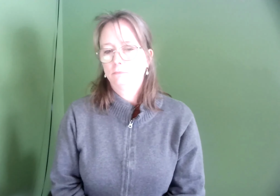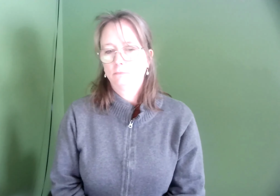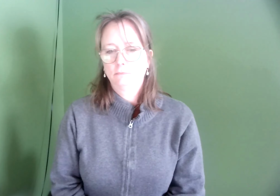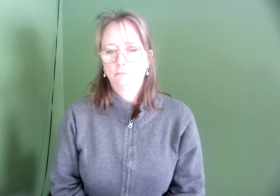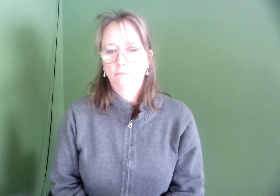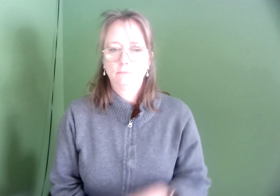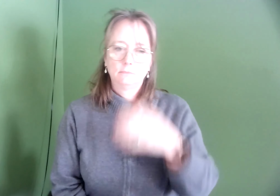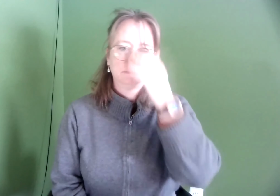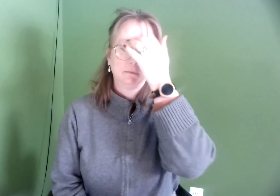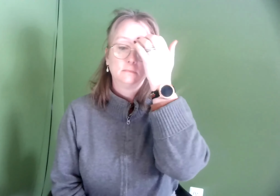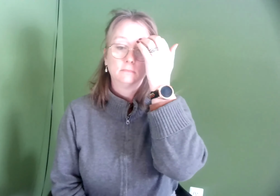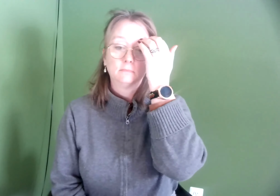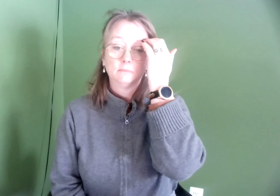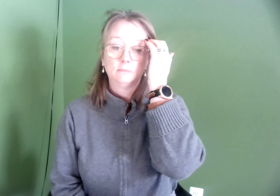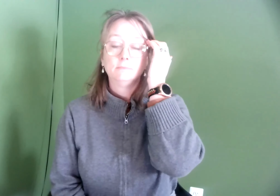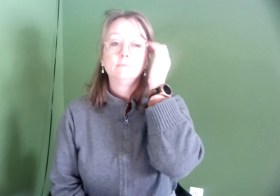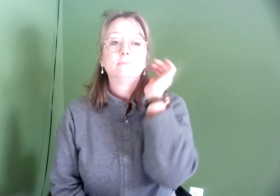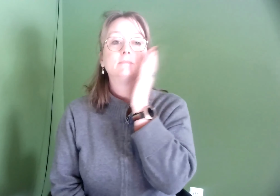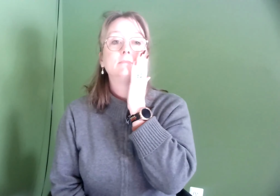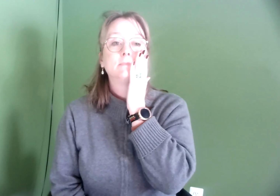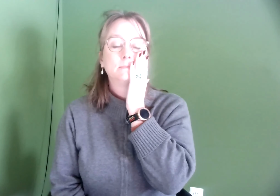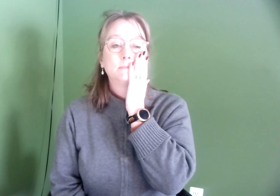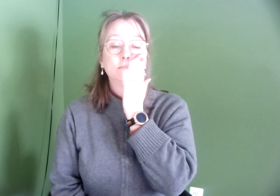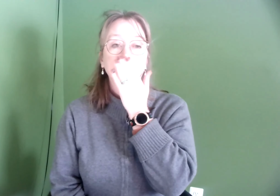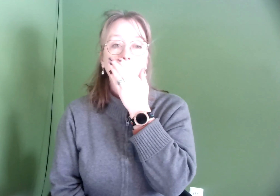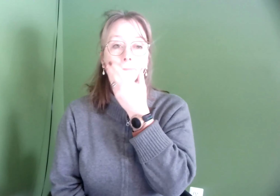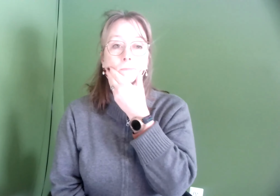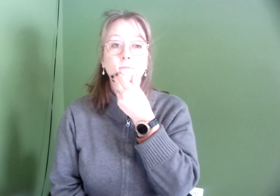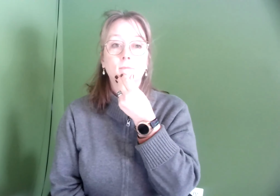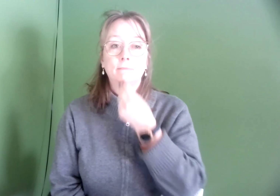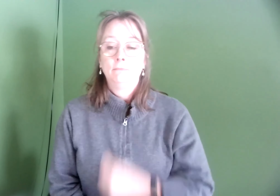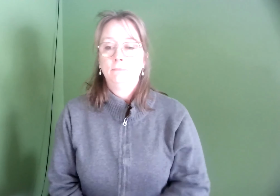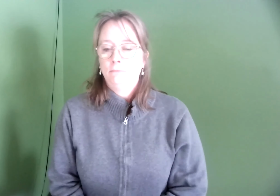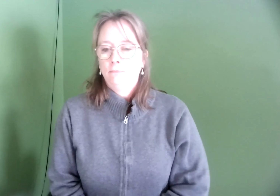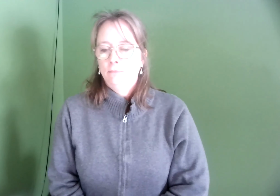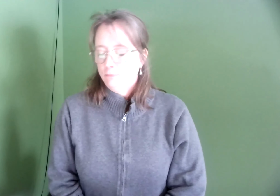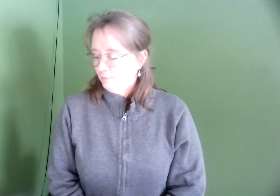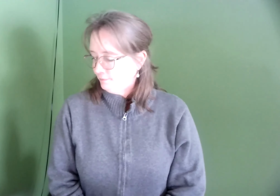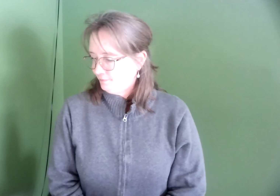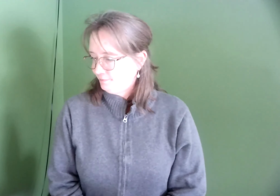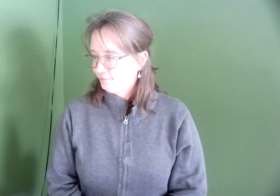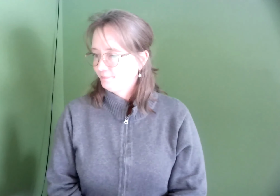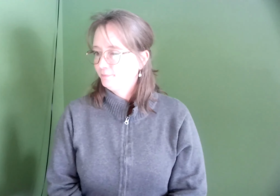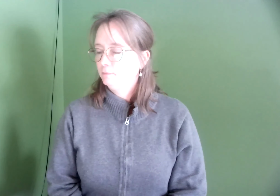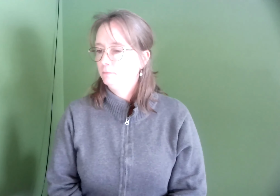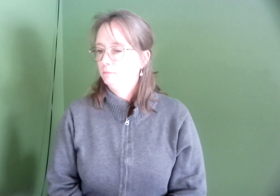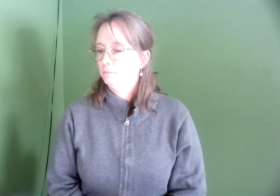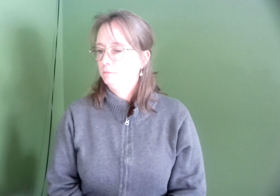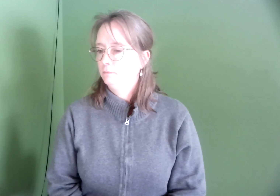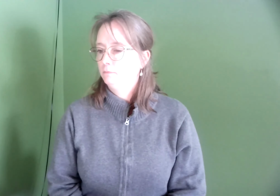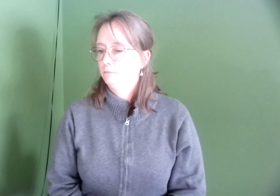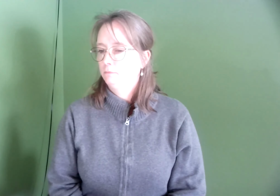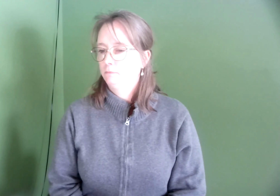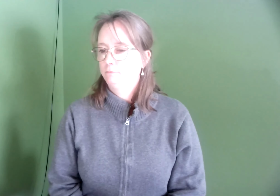dar los servicios. Por ejemplo, pues RISE entra a las escuelas. Si vinieron a Netherlands y pudieron atender a 6 niños ahí mismo en la escuela, pero